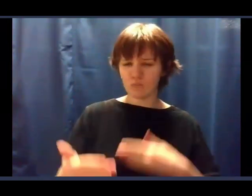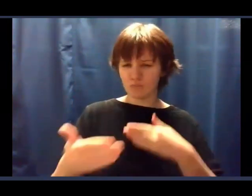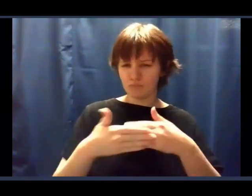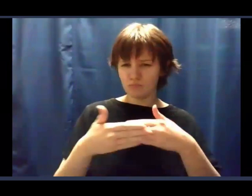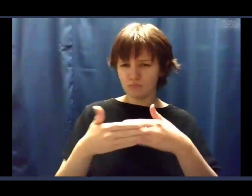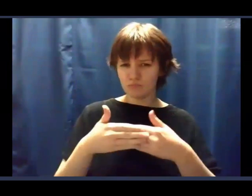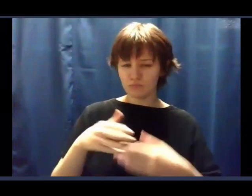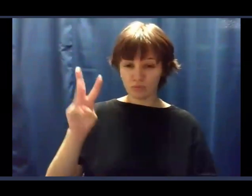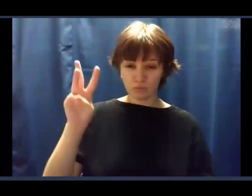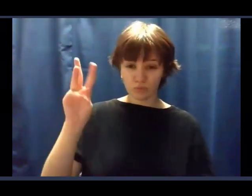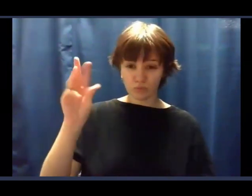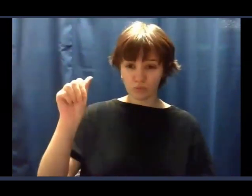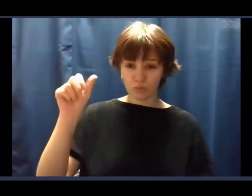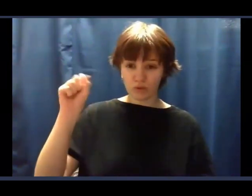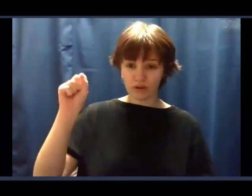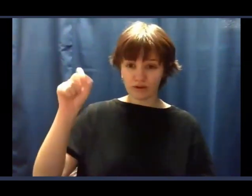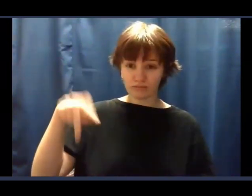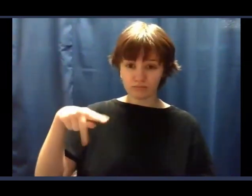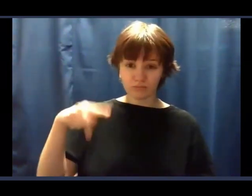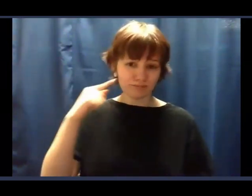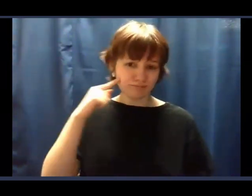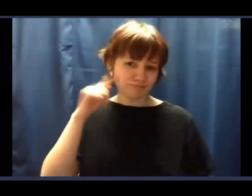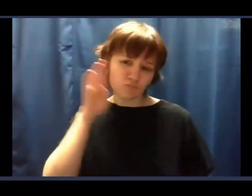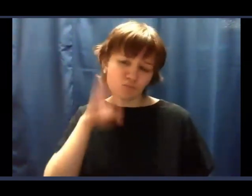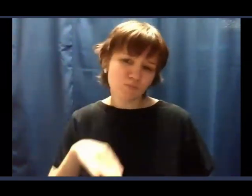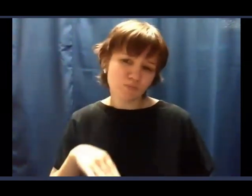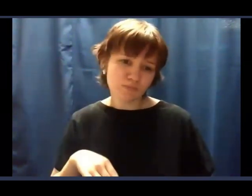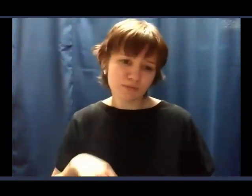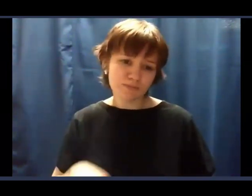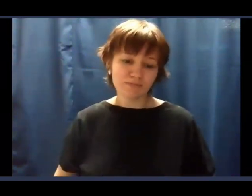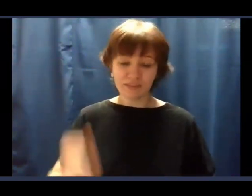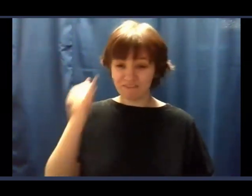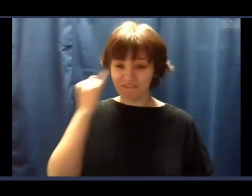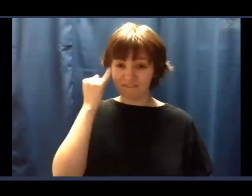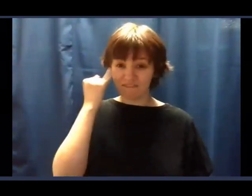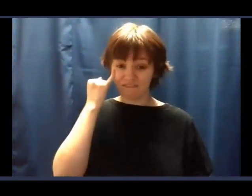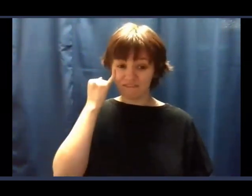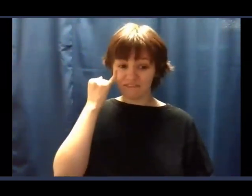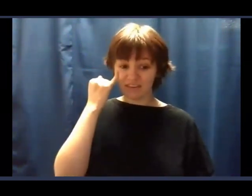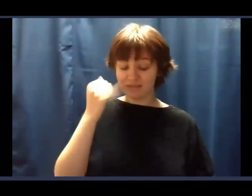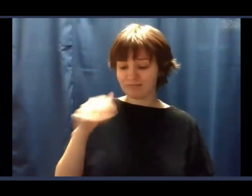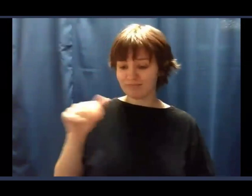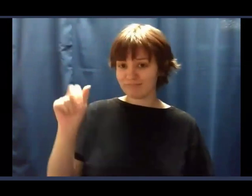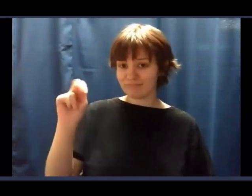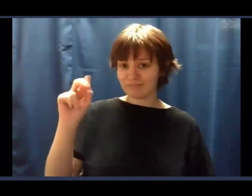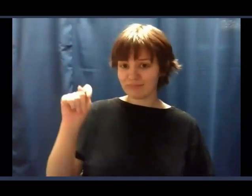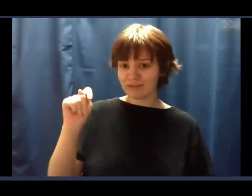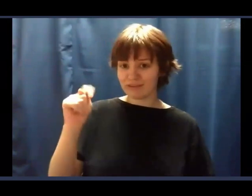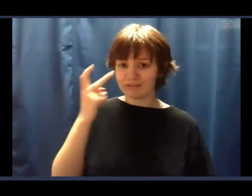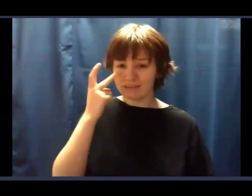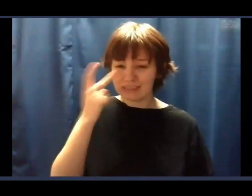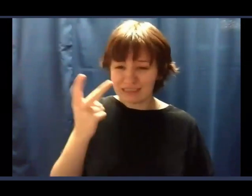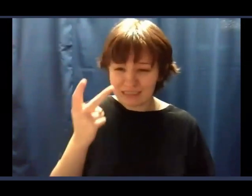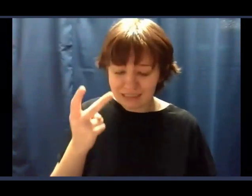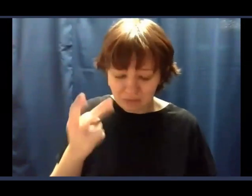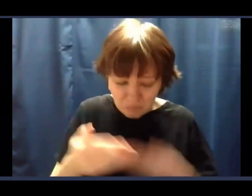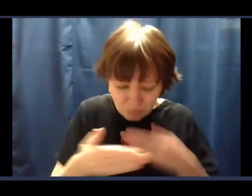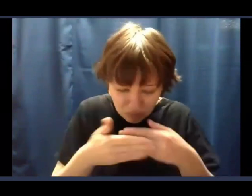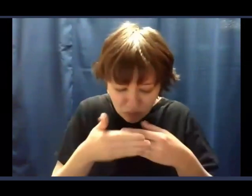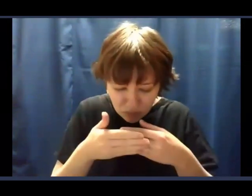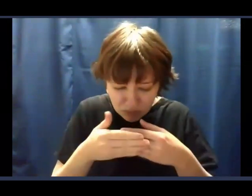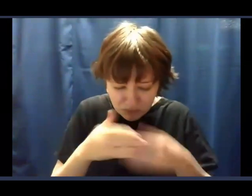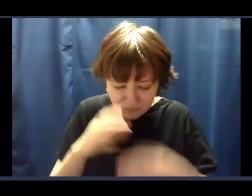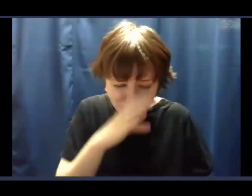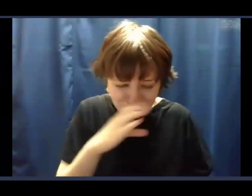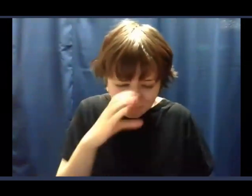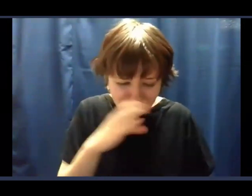and look at it close up, it looks a lot like a wasp without wings. But when ants are mating, the females and